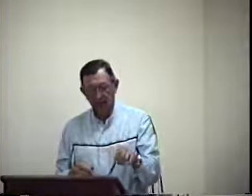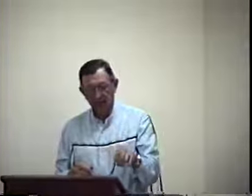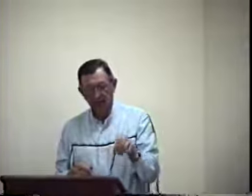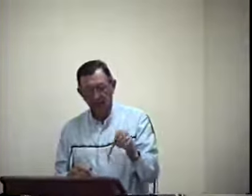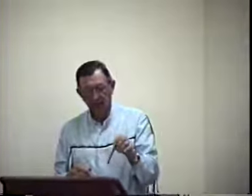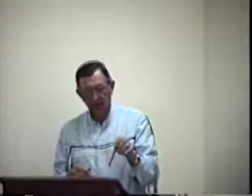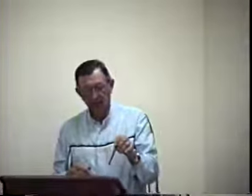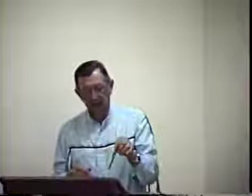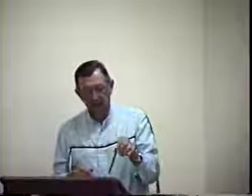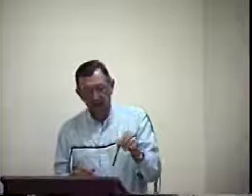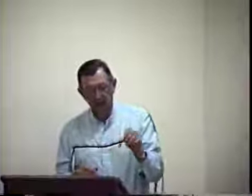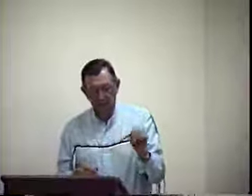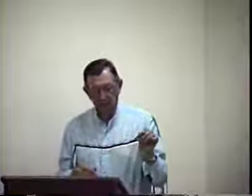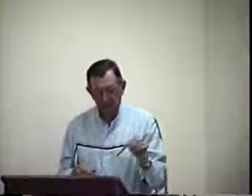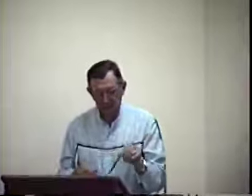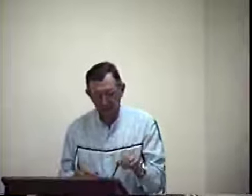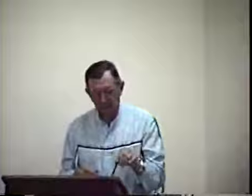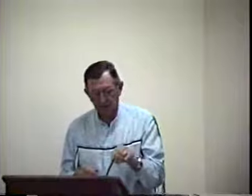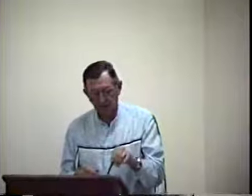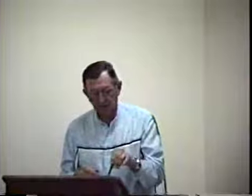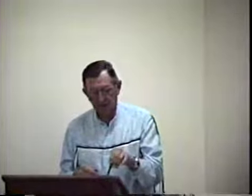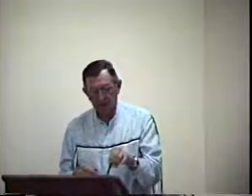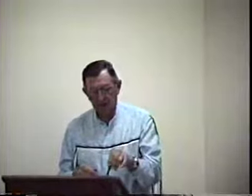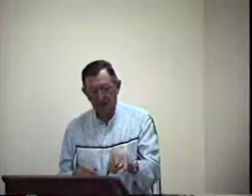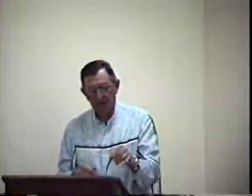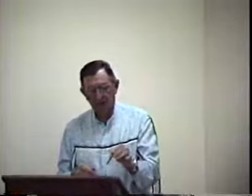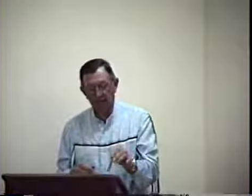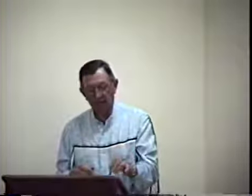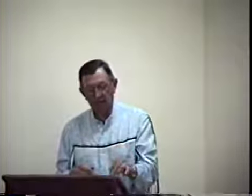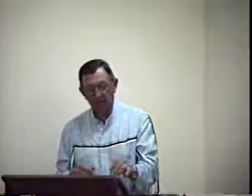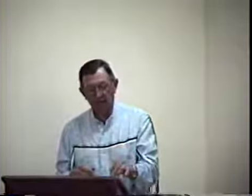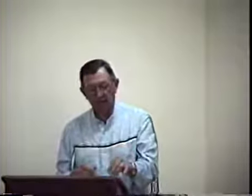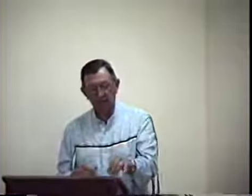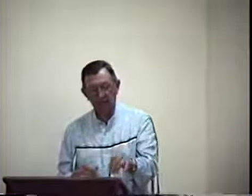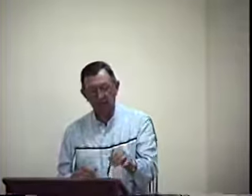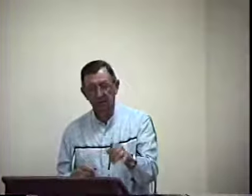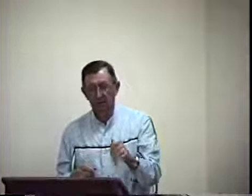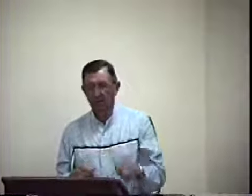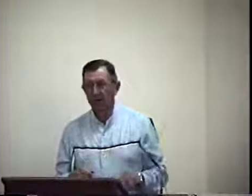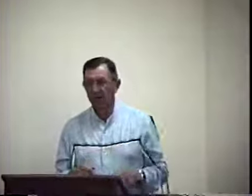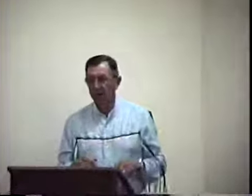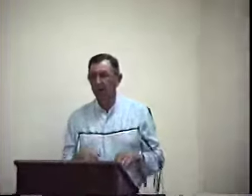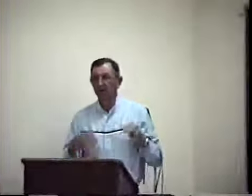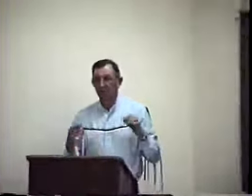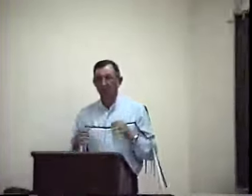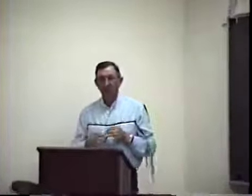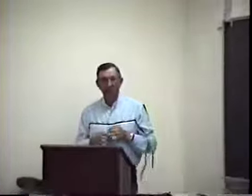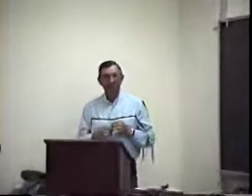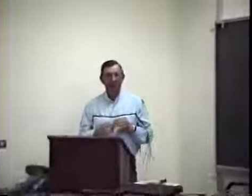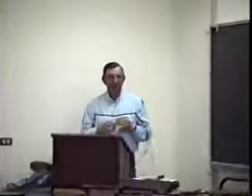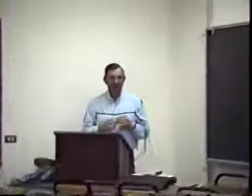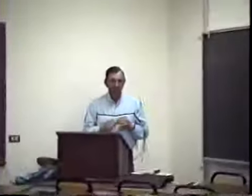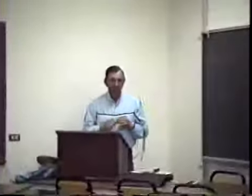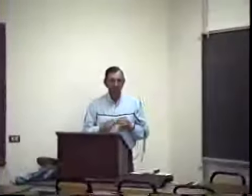Doug. Well, Butch Martin isn't here, but we'll go with Doug, and then with Little Butch and Lonnie. But I'd like to have you come up and